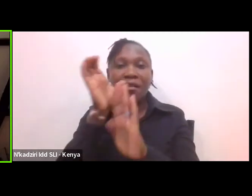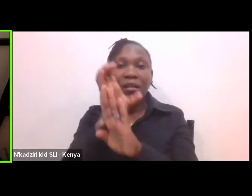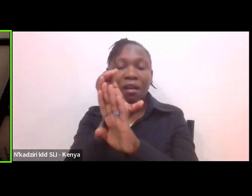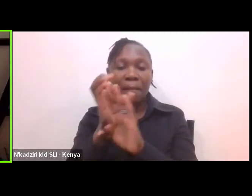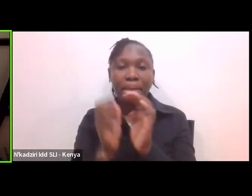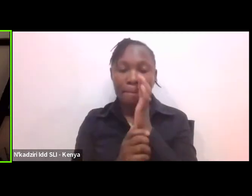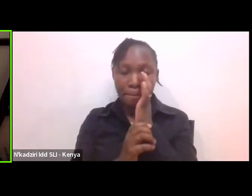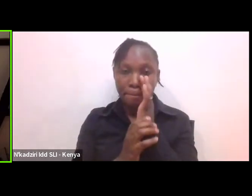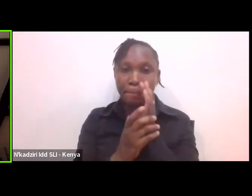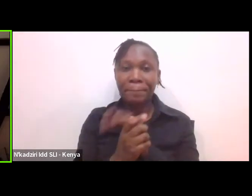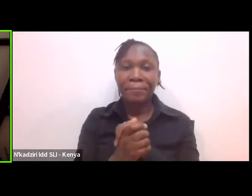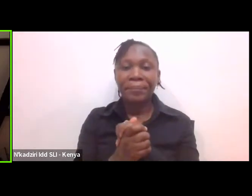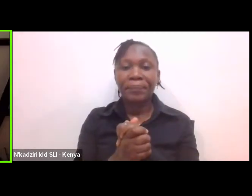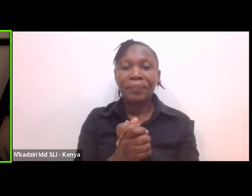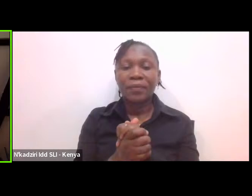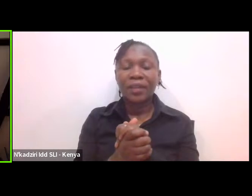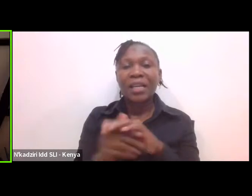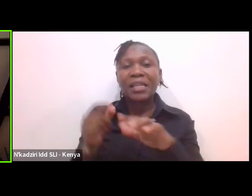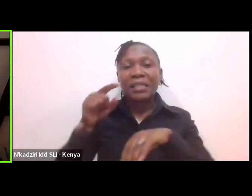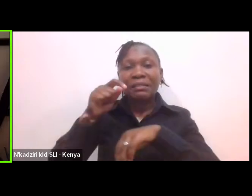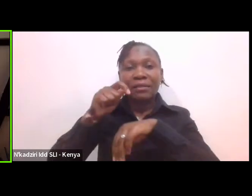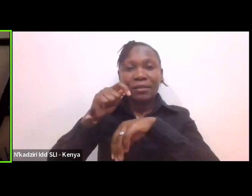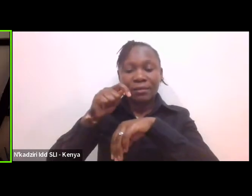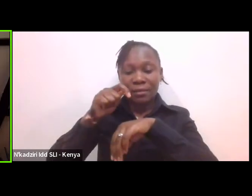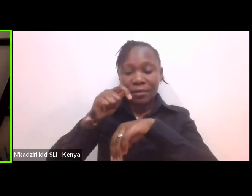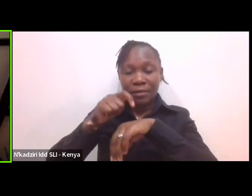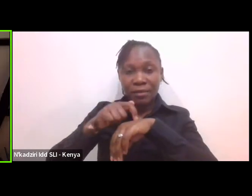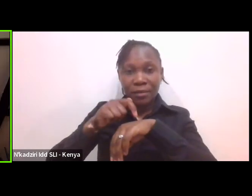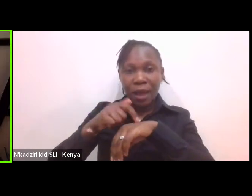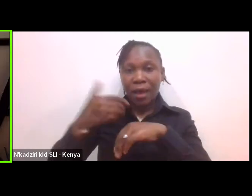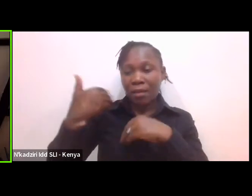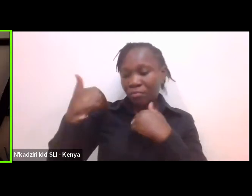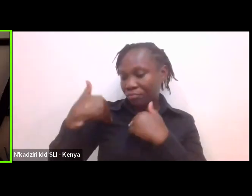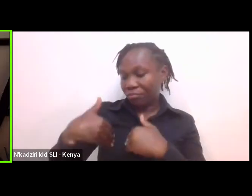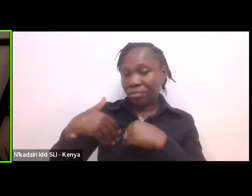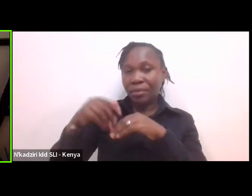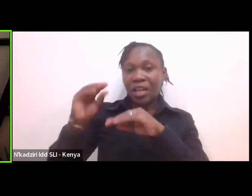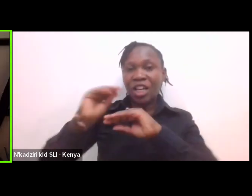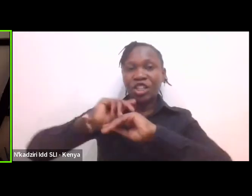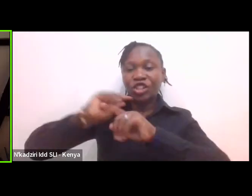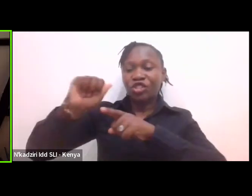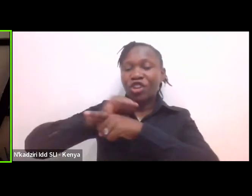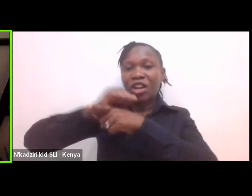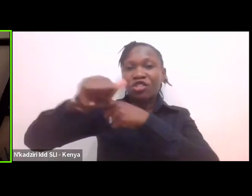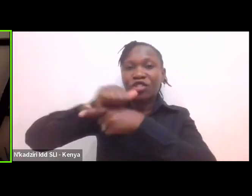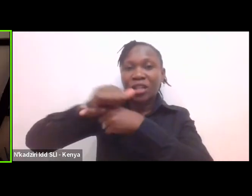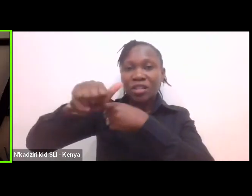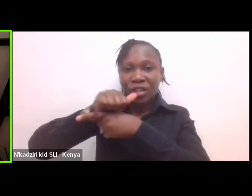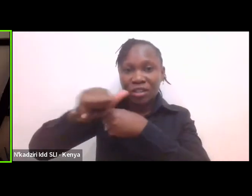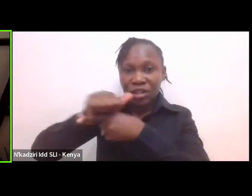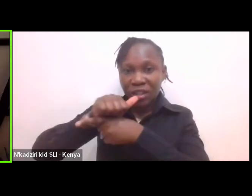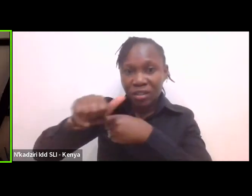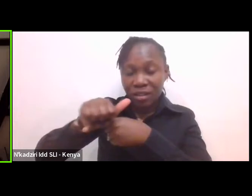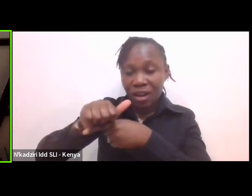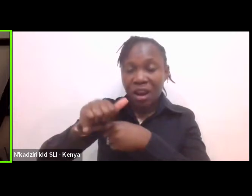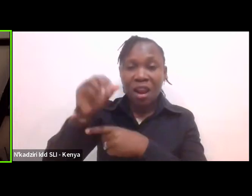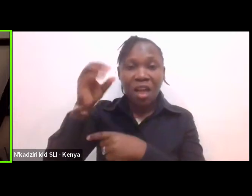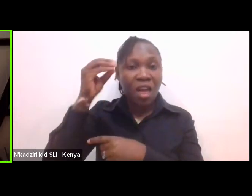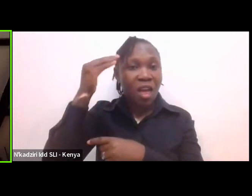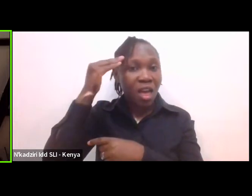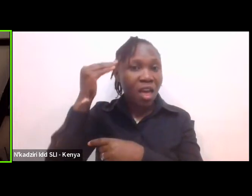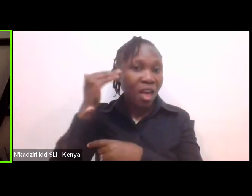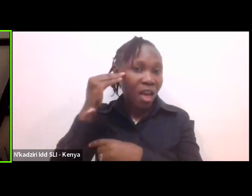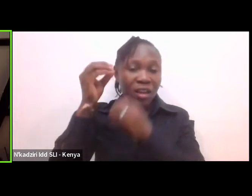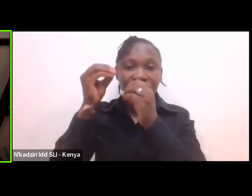When I train head teachers, I often stress that crucial to their role as head is what I